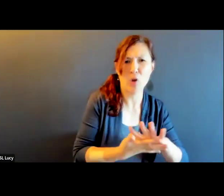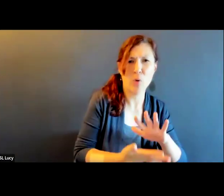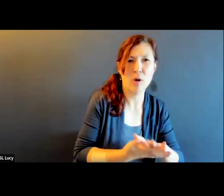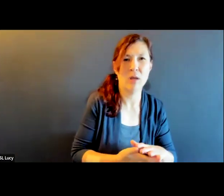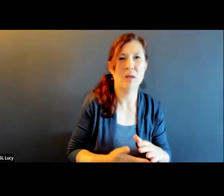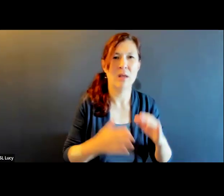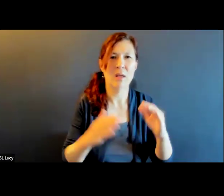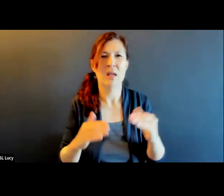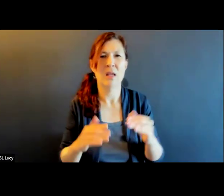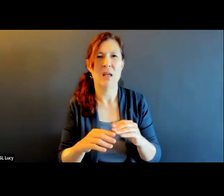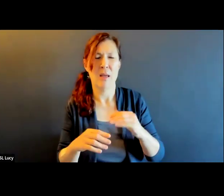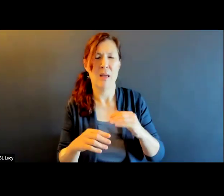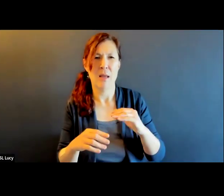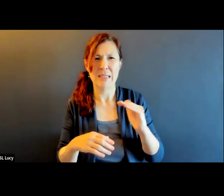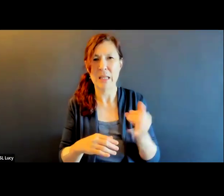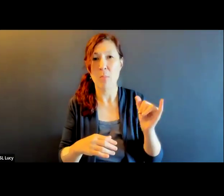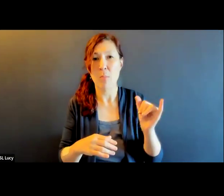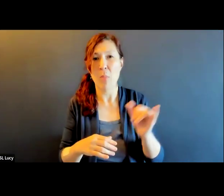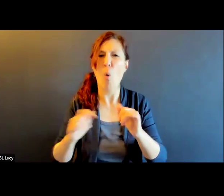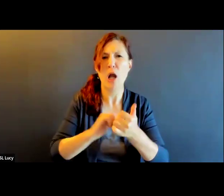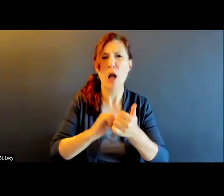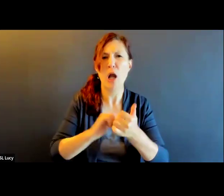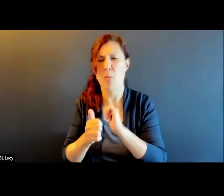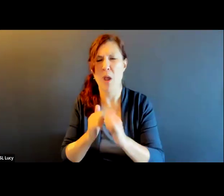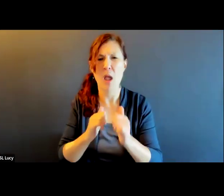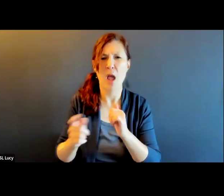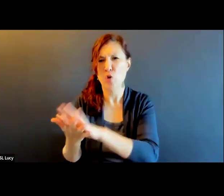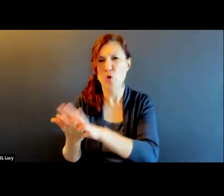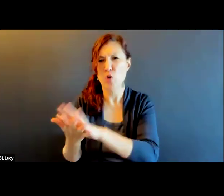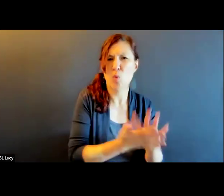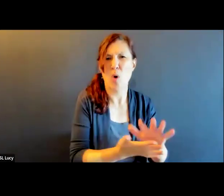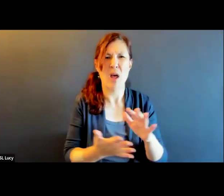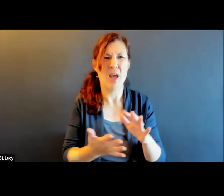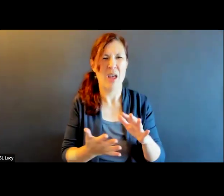other and may influence families when making school choice decisions.